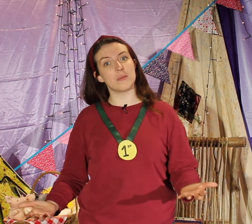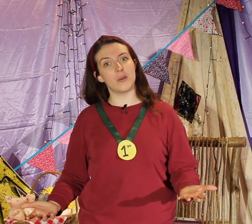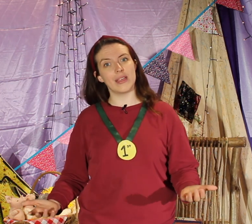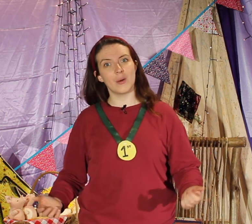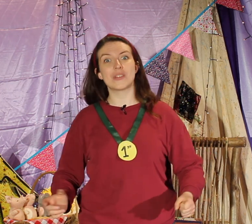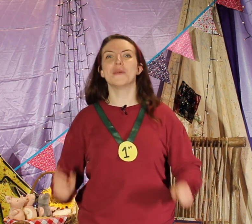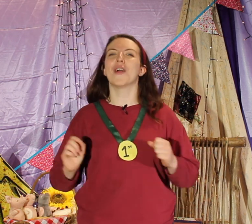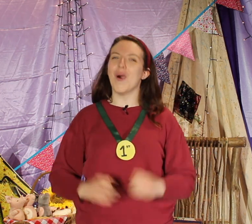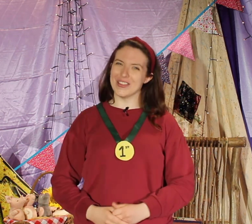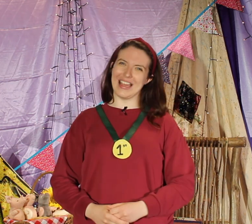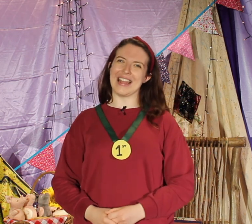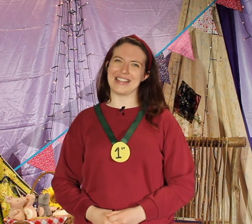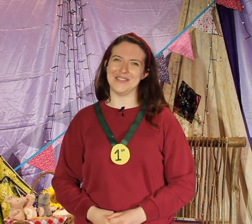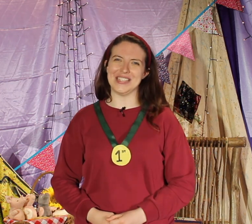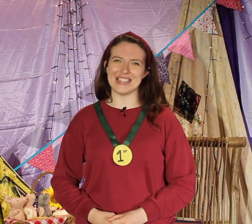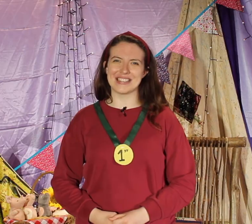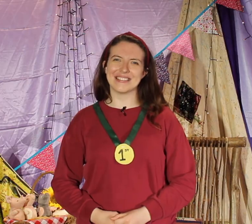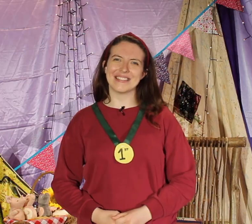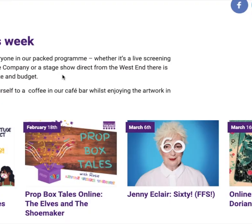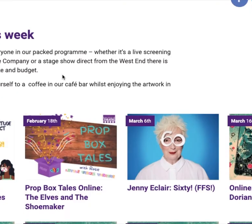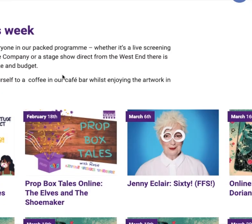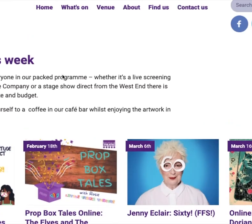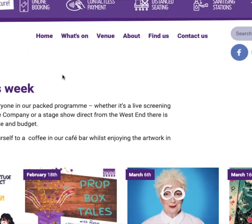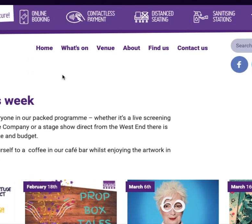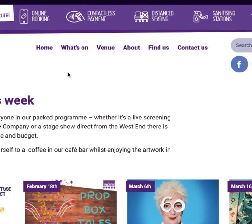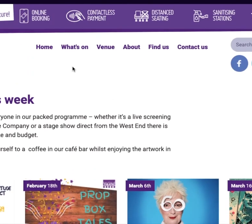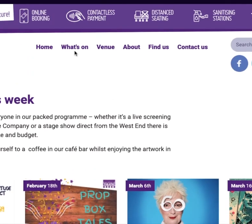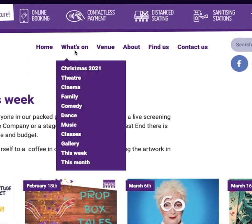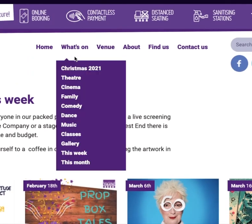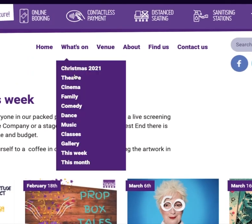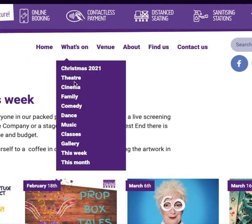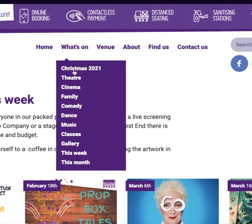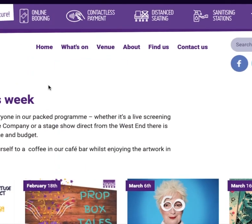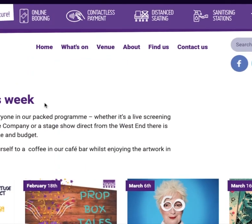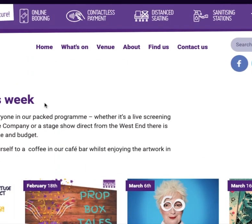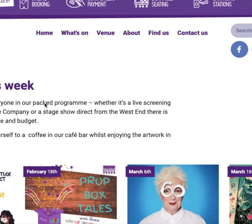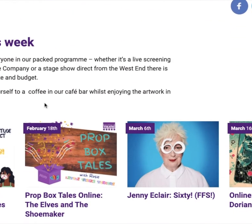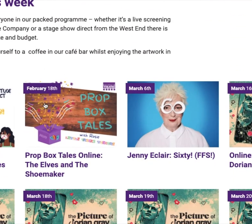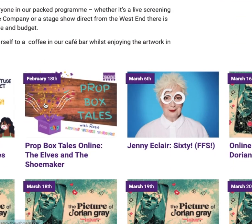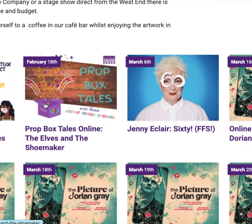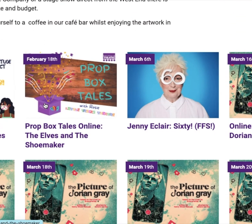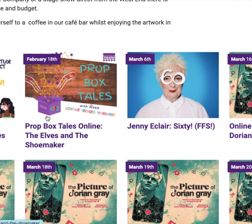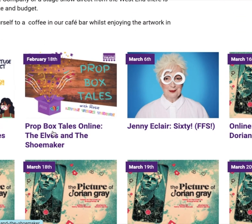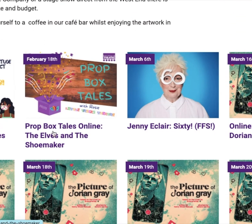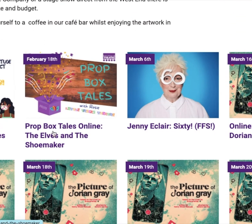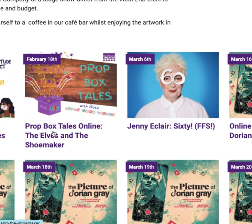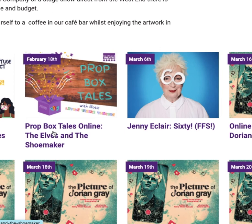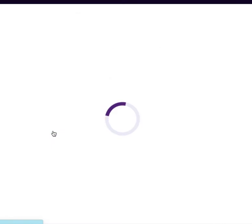going with some of our online activities. Want to keep the story going? Head to Hartford Theatre's website, click on the Prop Box Tales